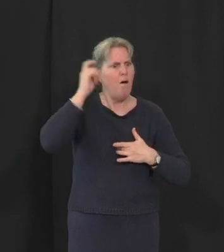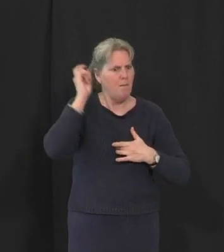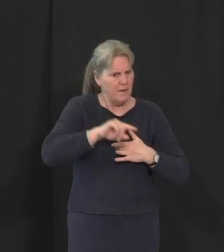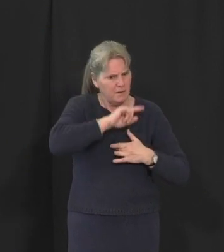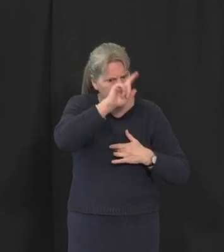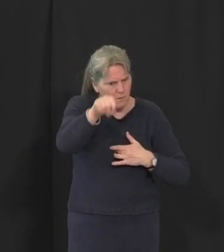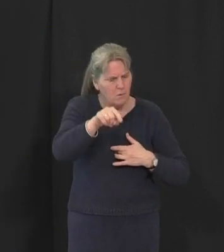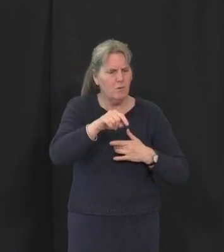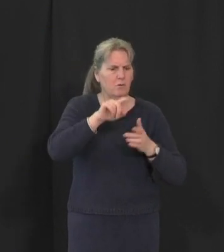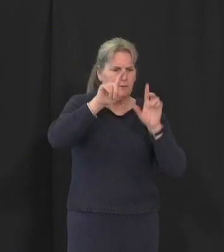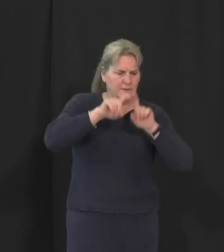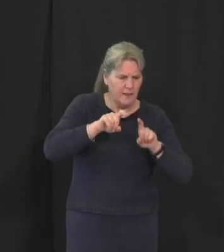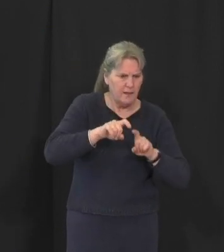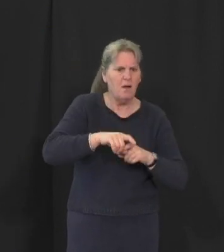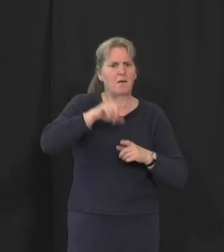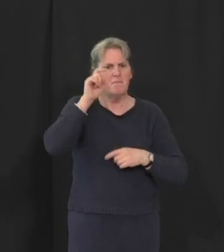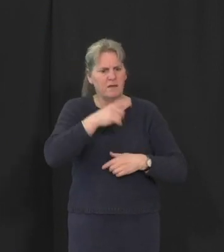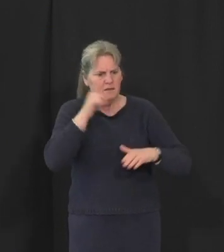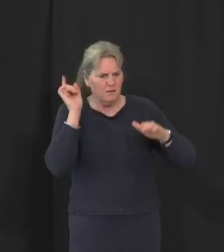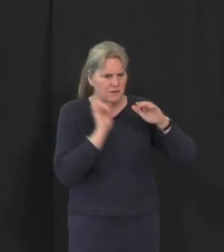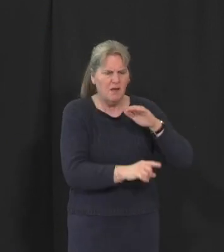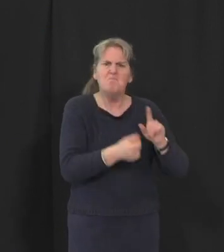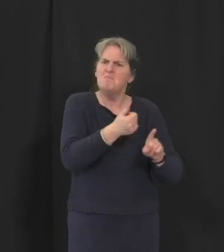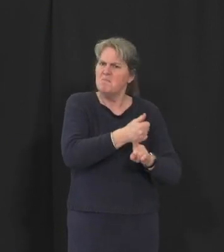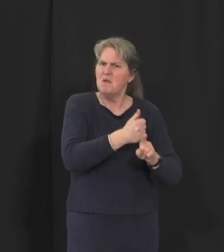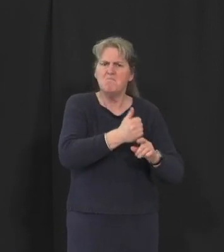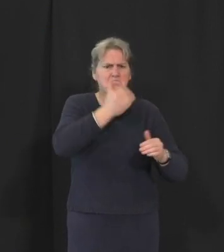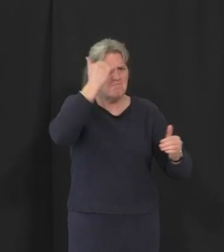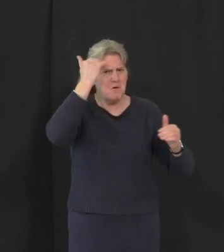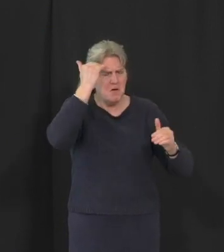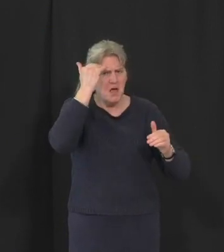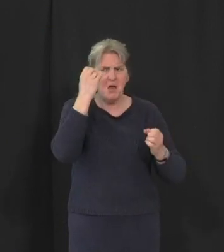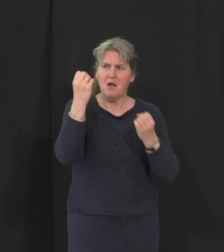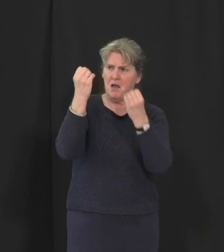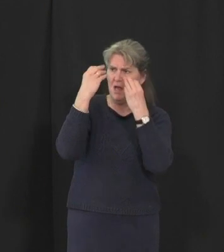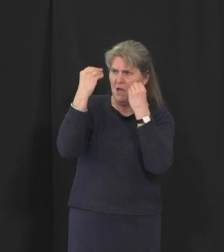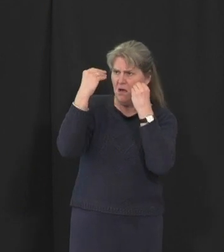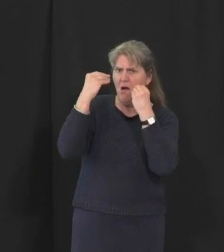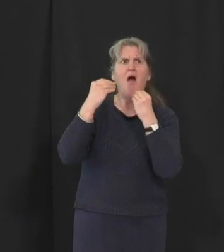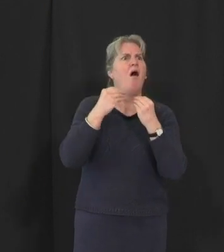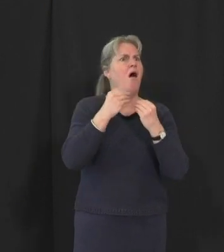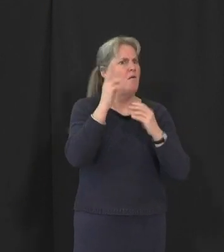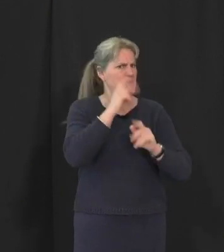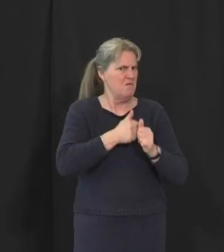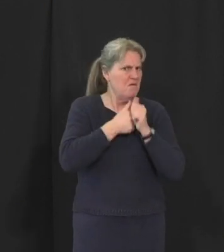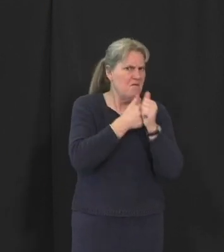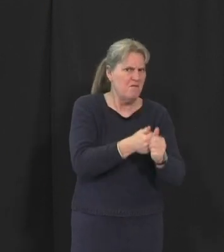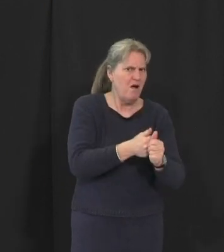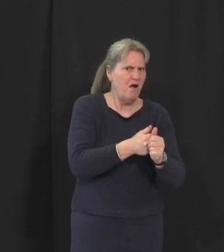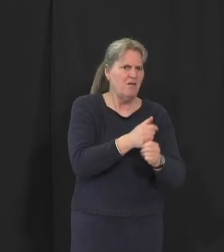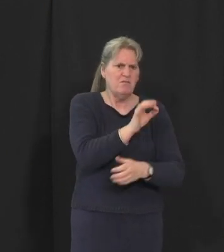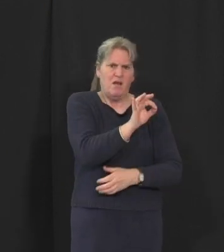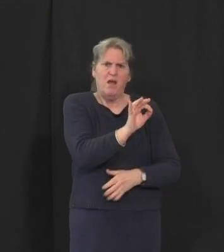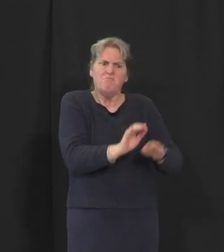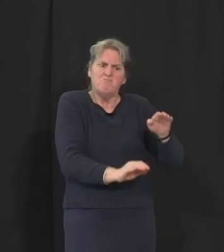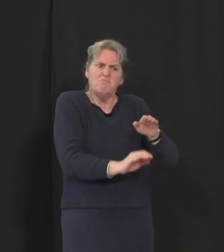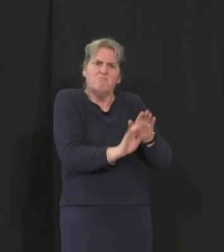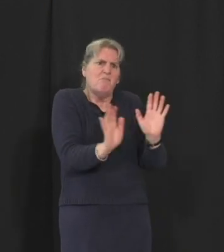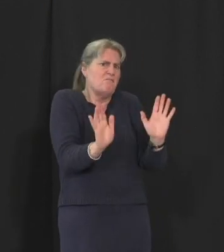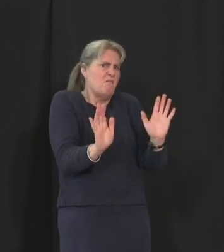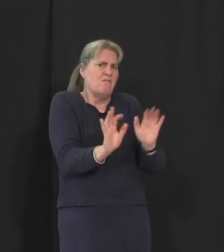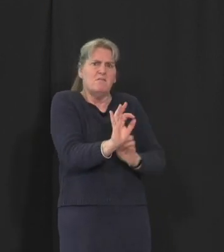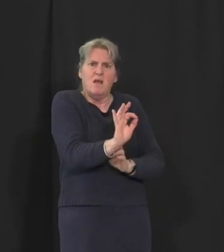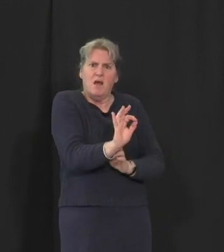to isolate. And it has literally helped to save us